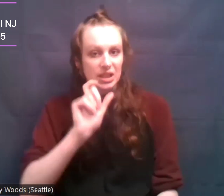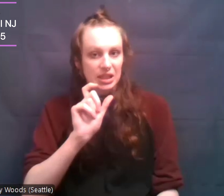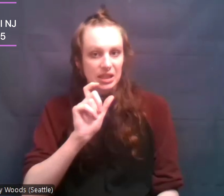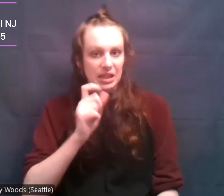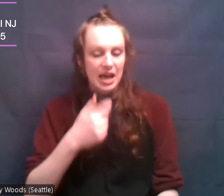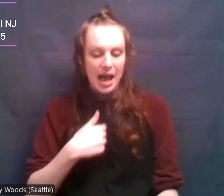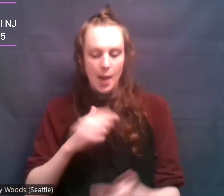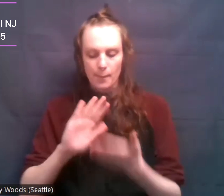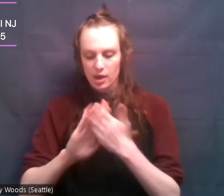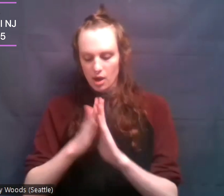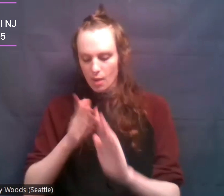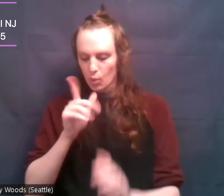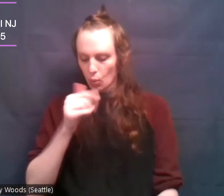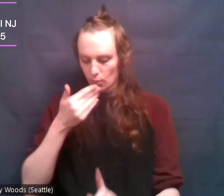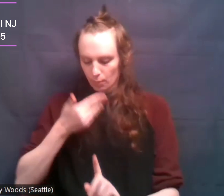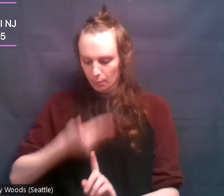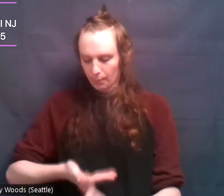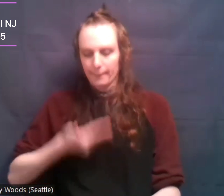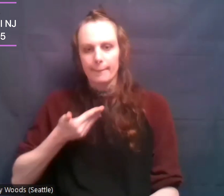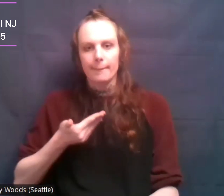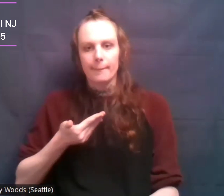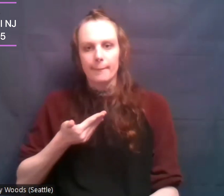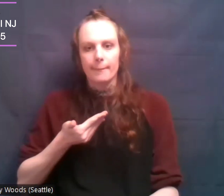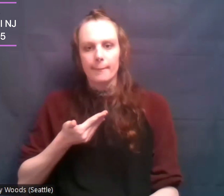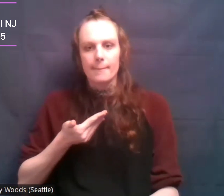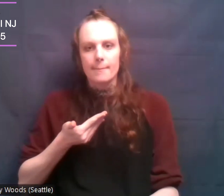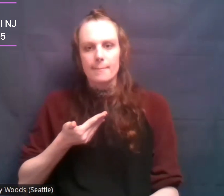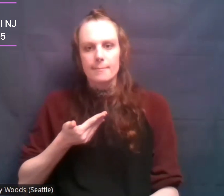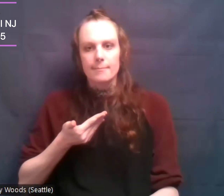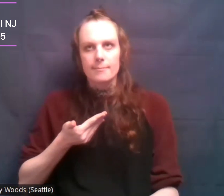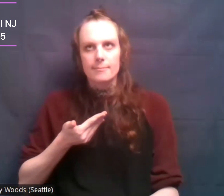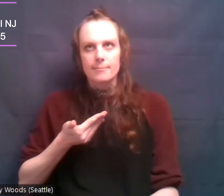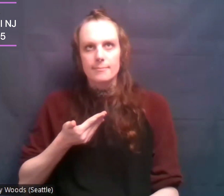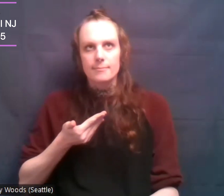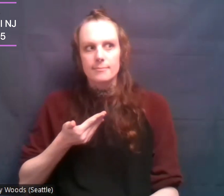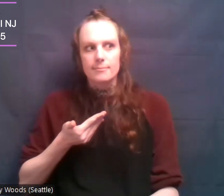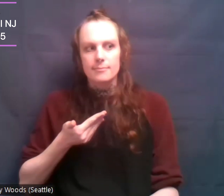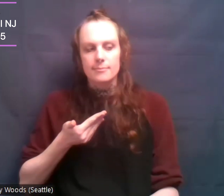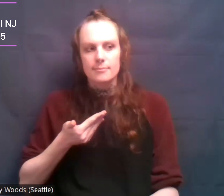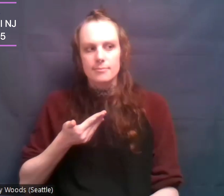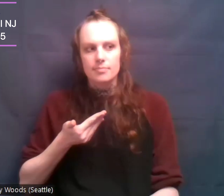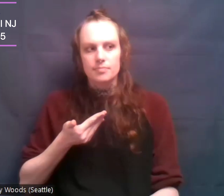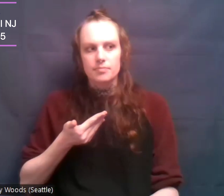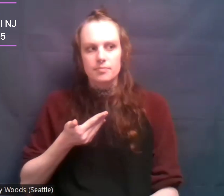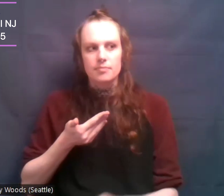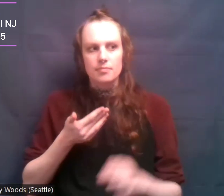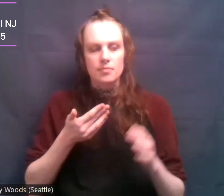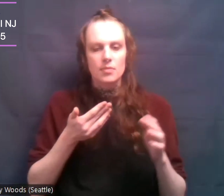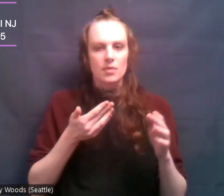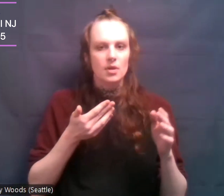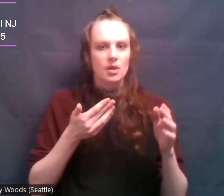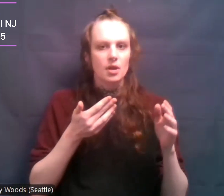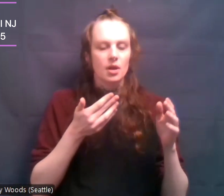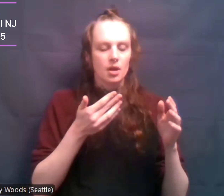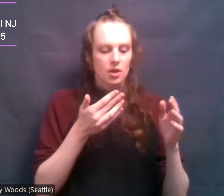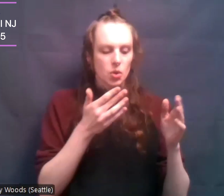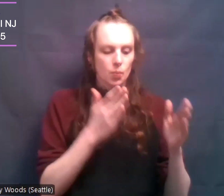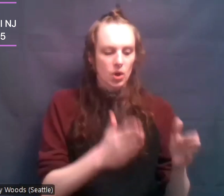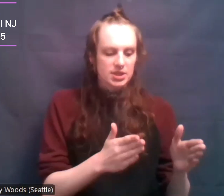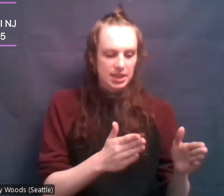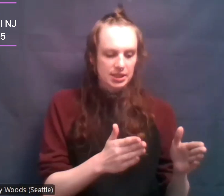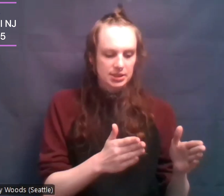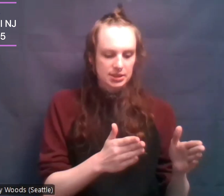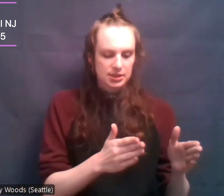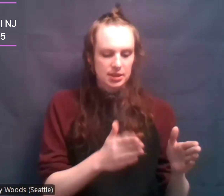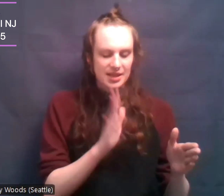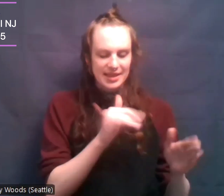am on, when I'm drinking without any solution for my problems. And this program is